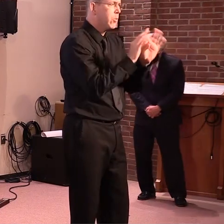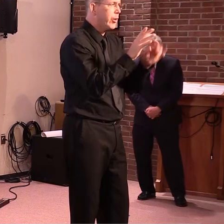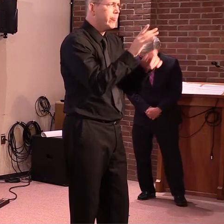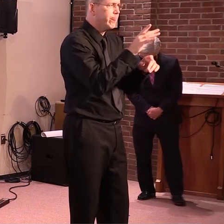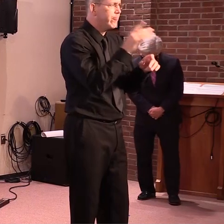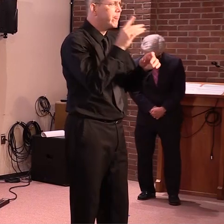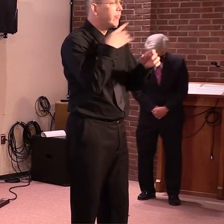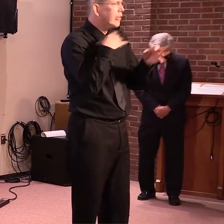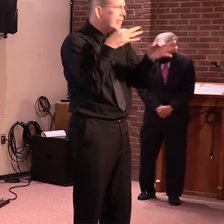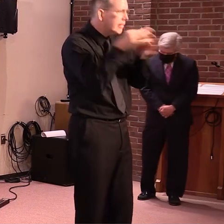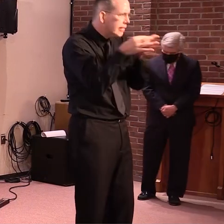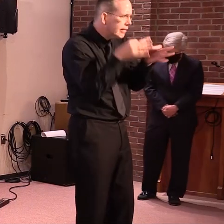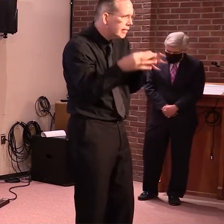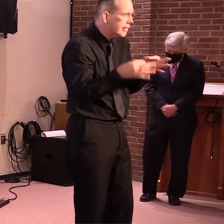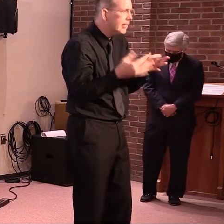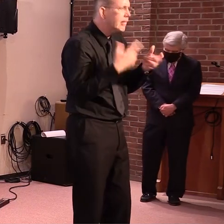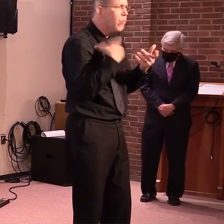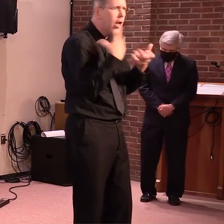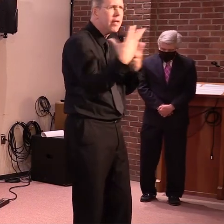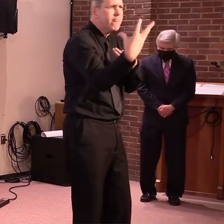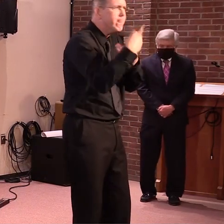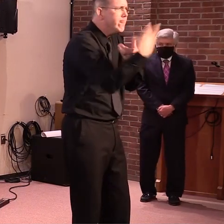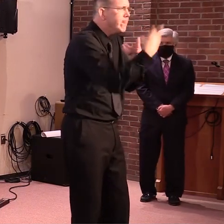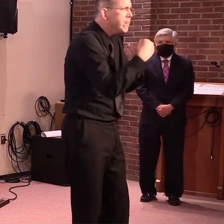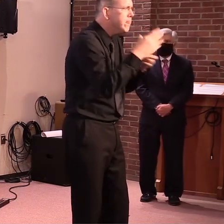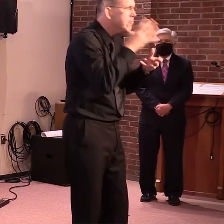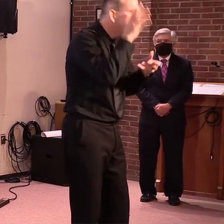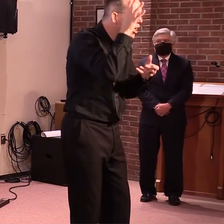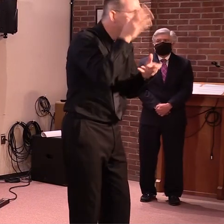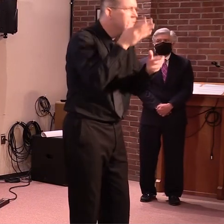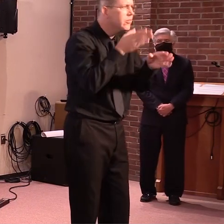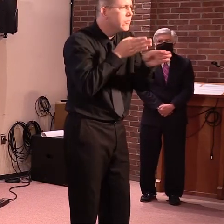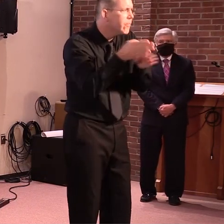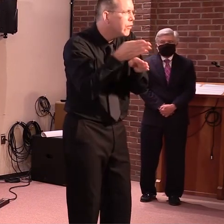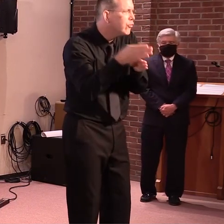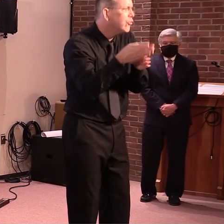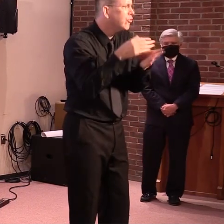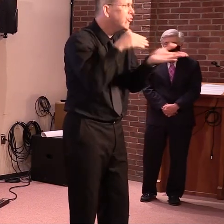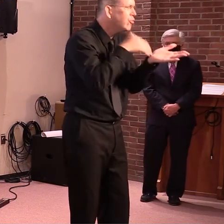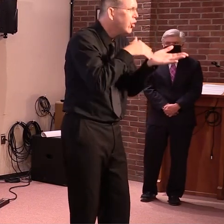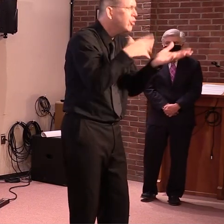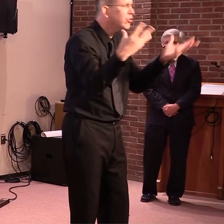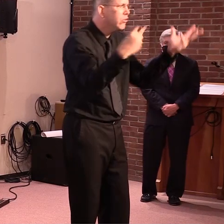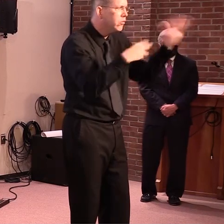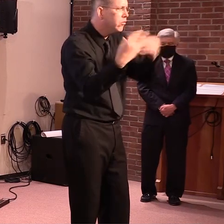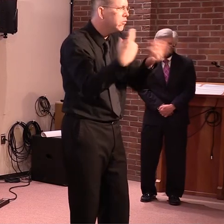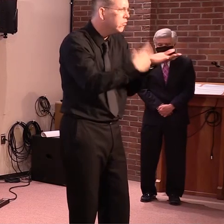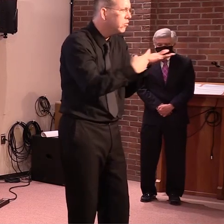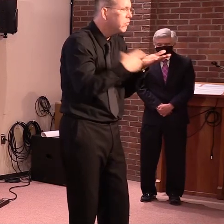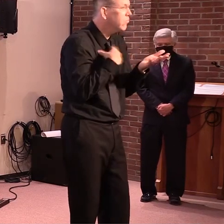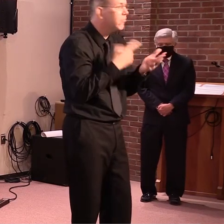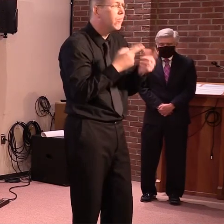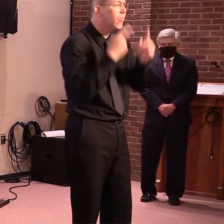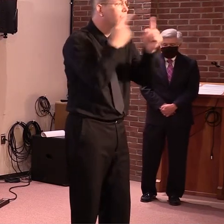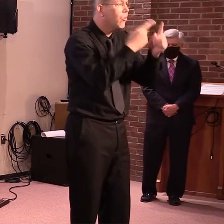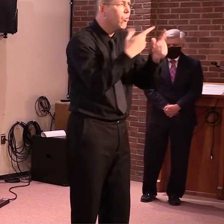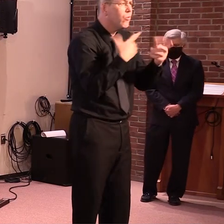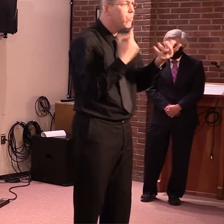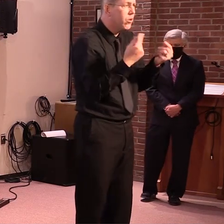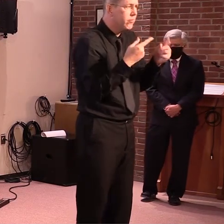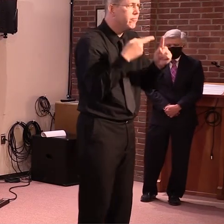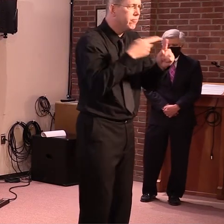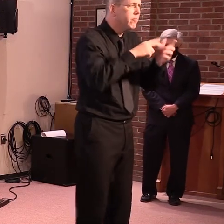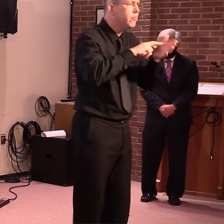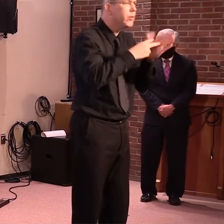increasingly acknowledge that the public health perspective is sort of the cornerstone of all the other planning that we have to do. So I think as much as possible, we've tried to preserve